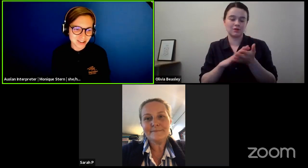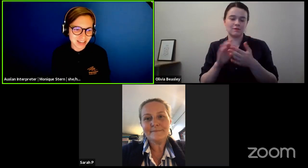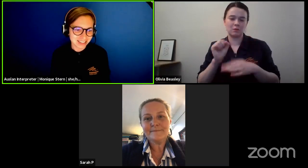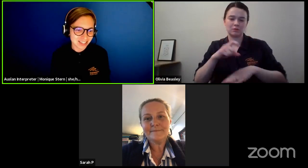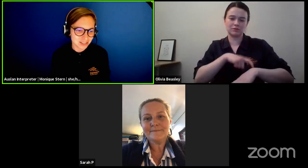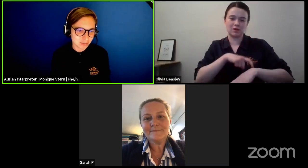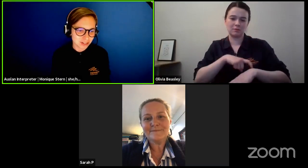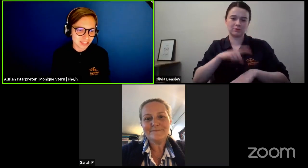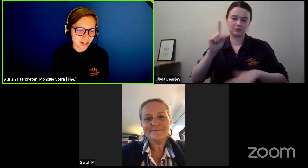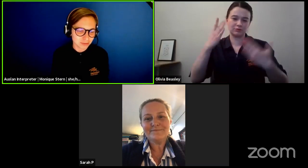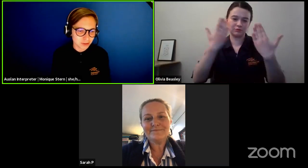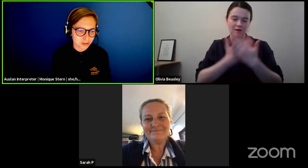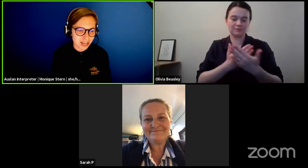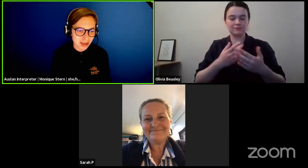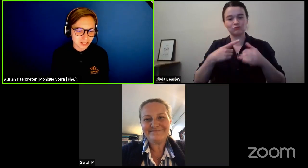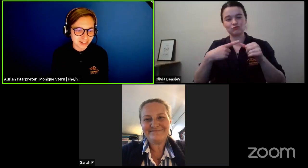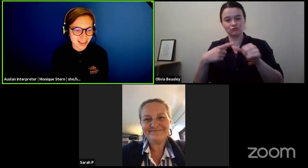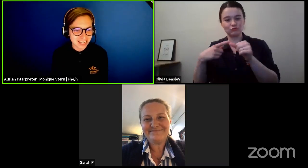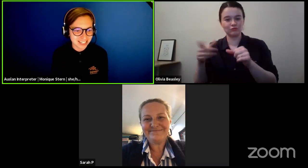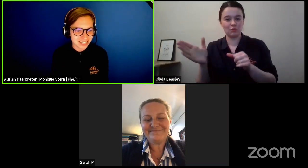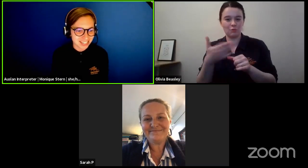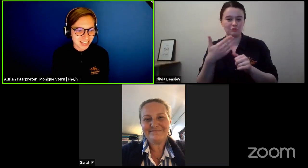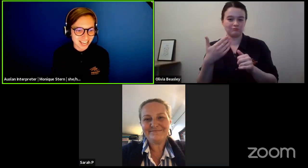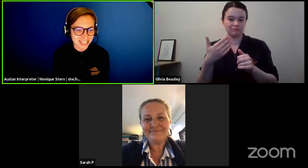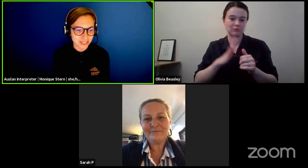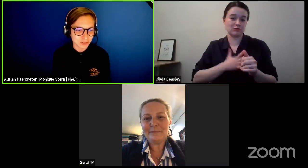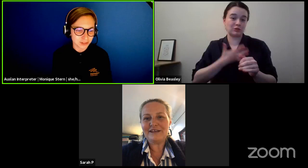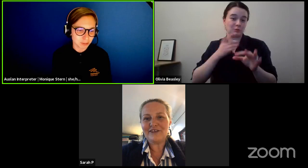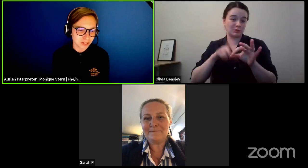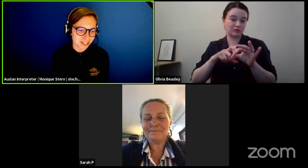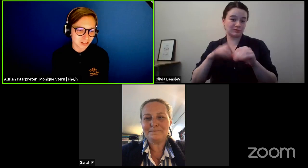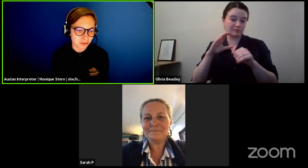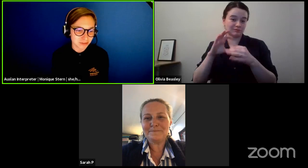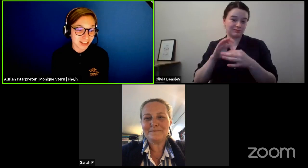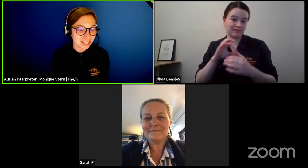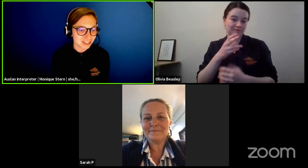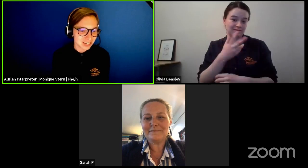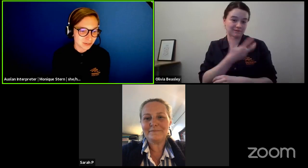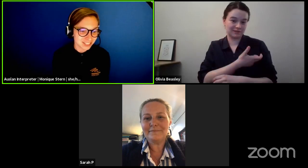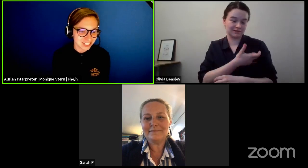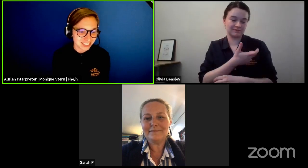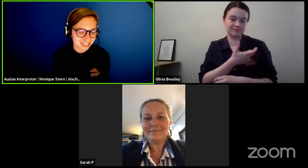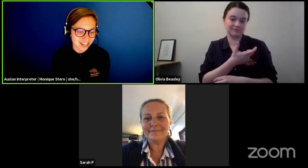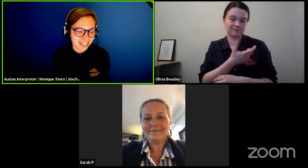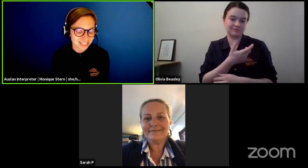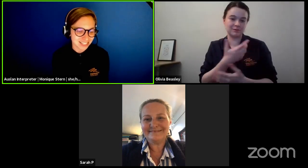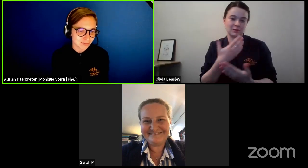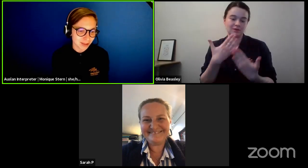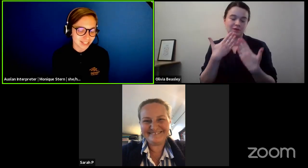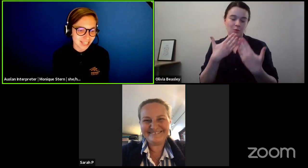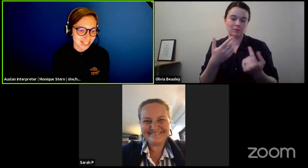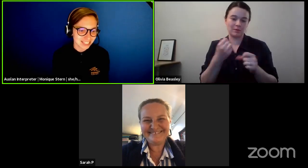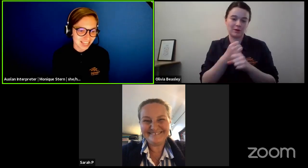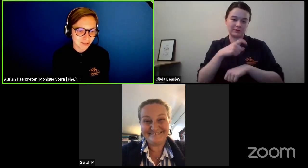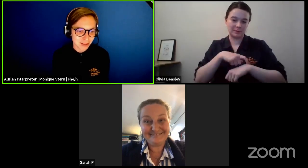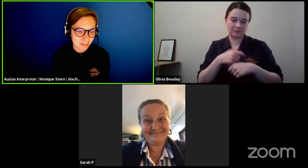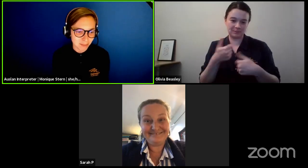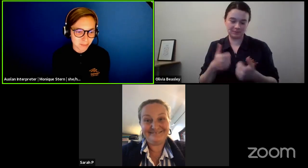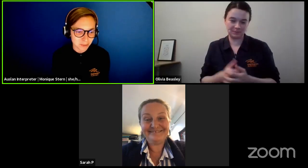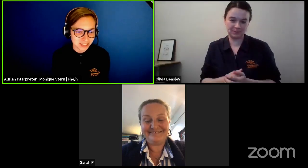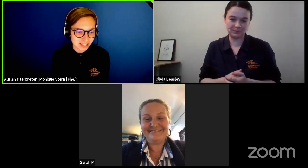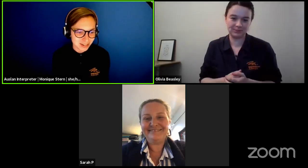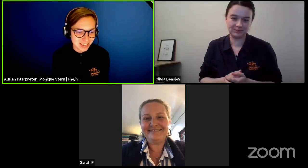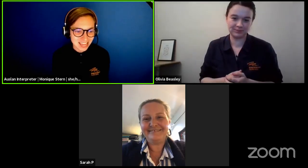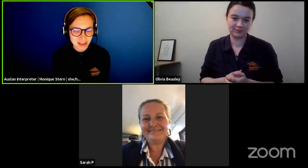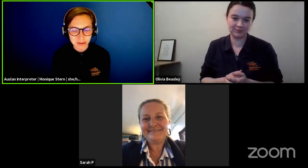Brilliant, thank you. And thank you so much, Sarah, for your time tonight. And thanks for responding to all of our interesting questions in regards to vaccines that have